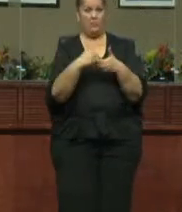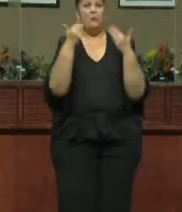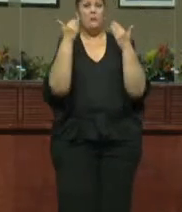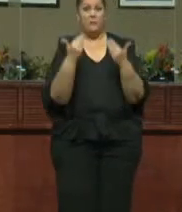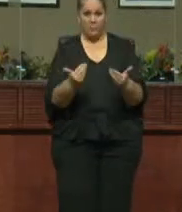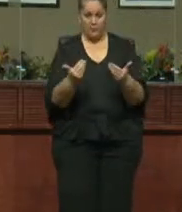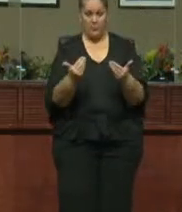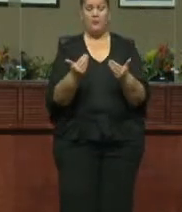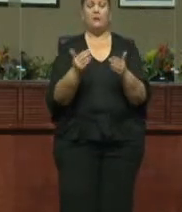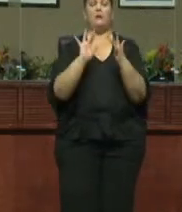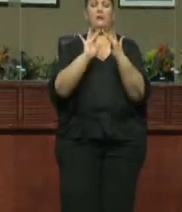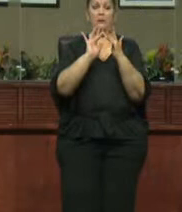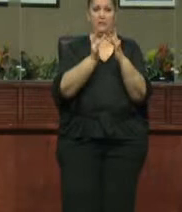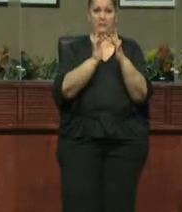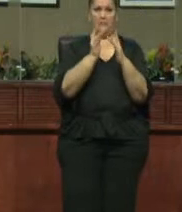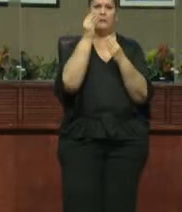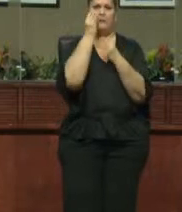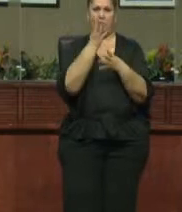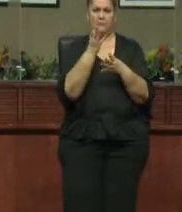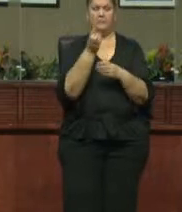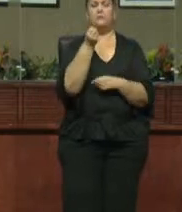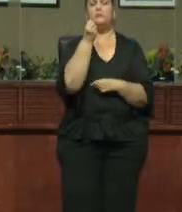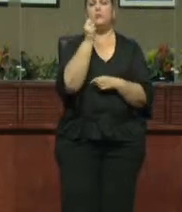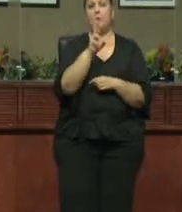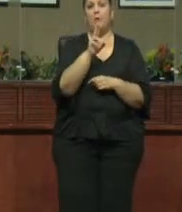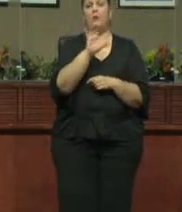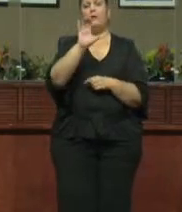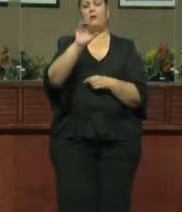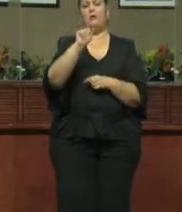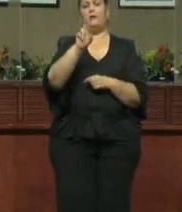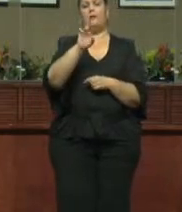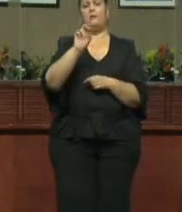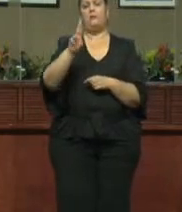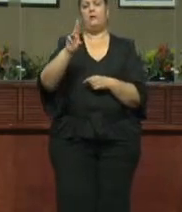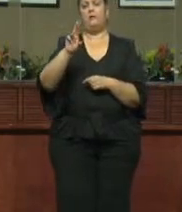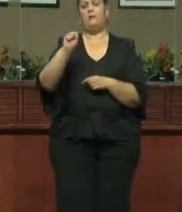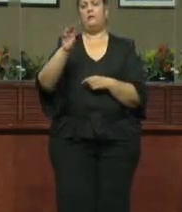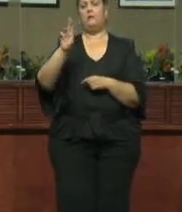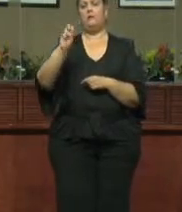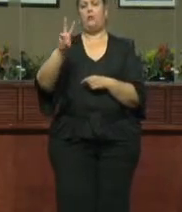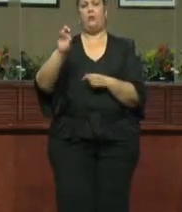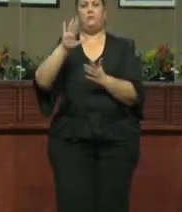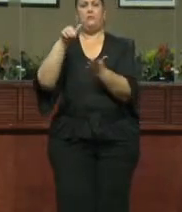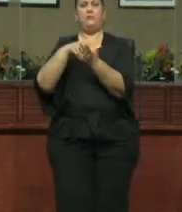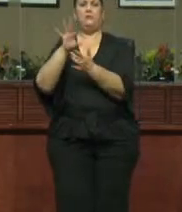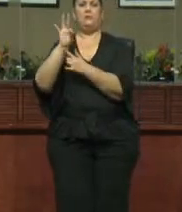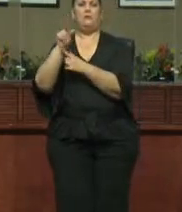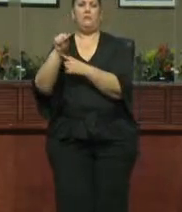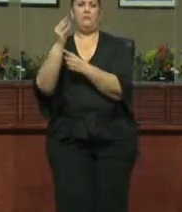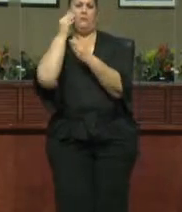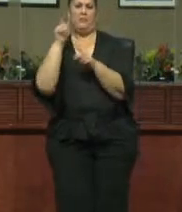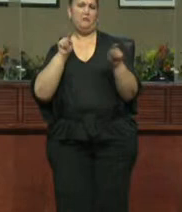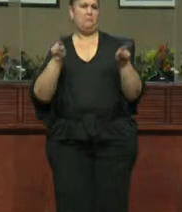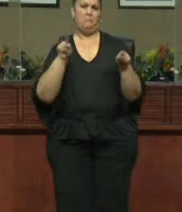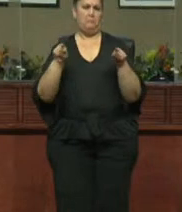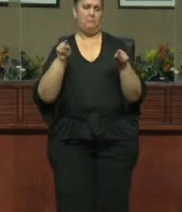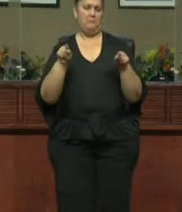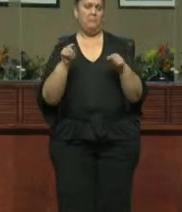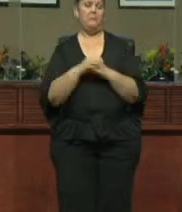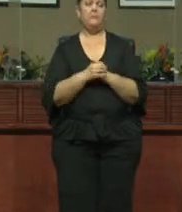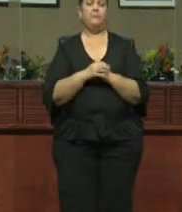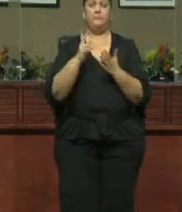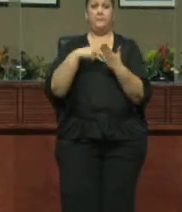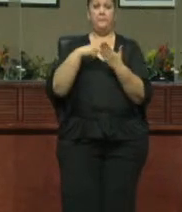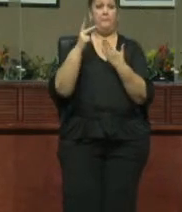our website for information, or you can go to the Career Source of Central Florida website for more information. The